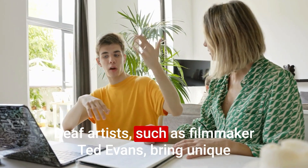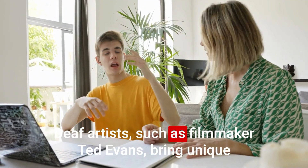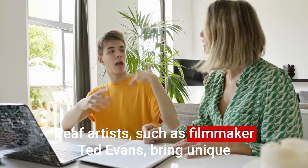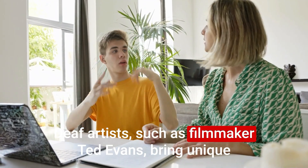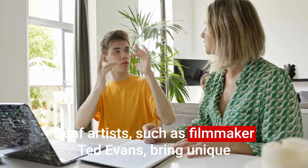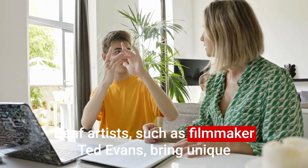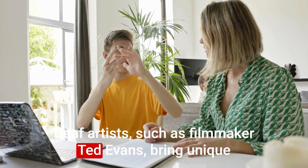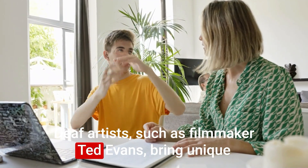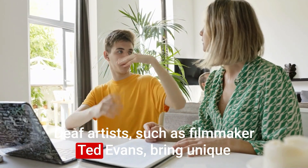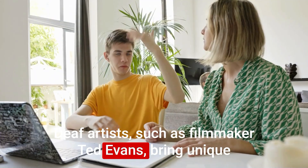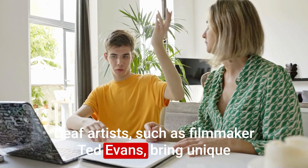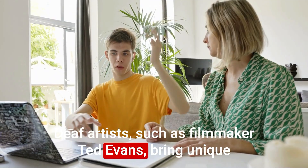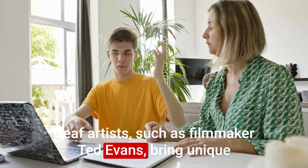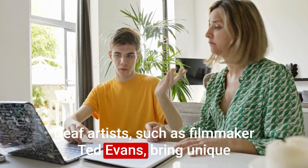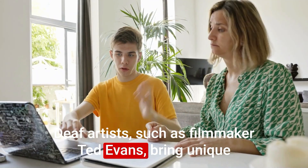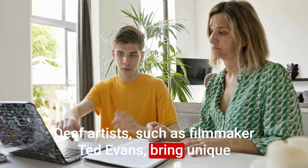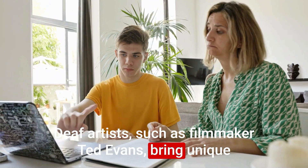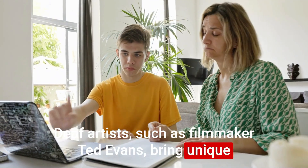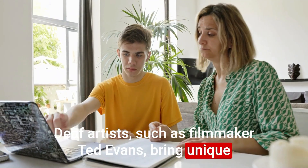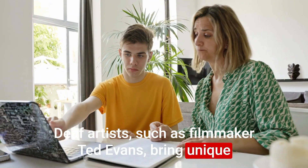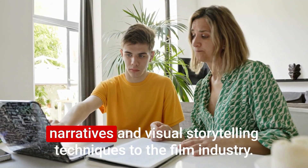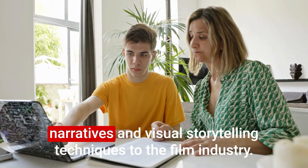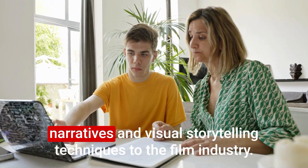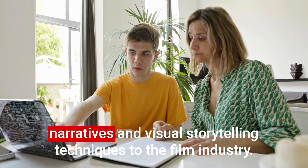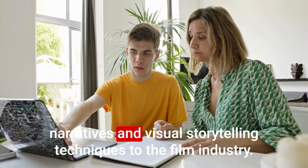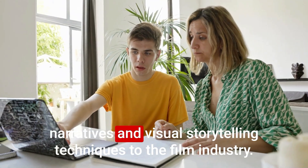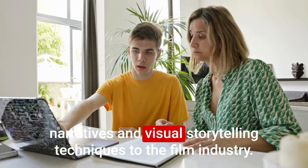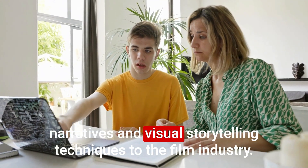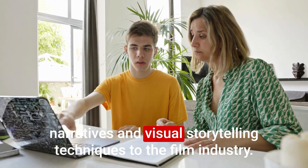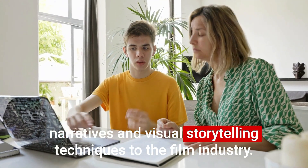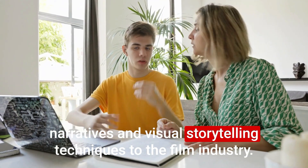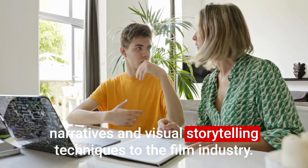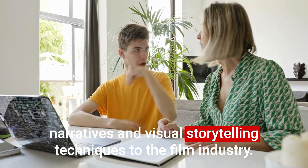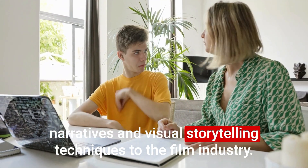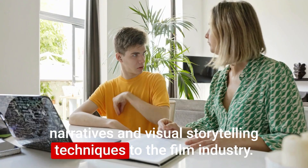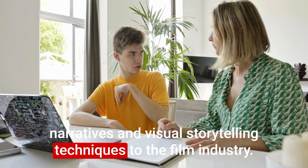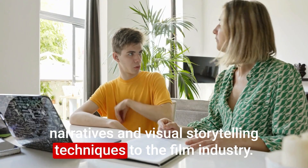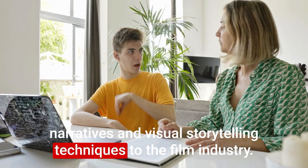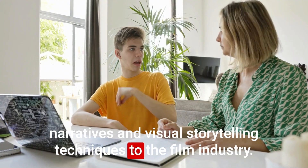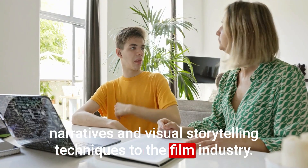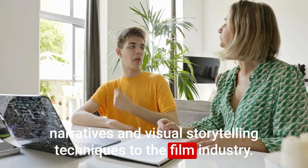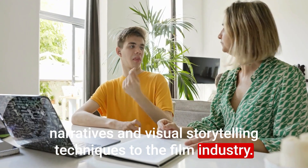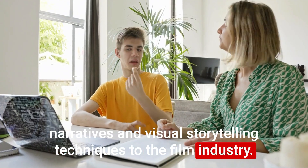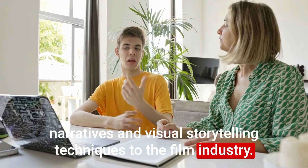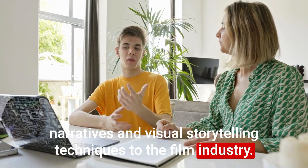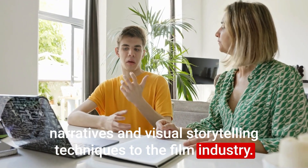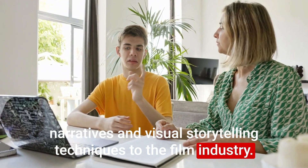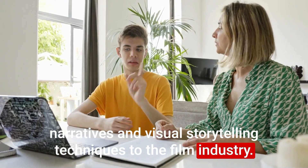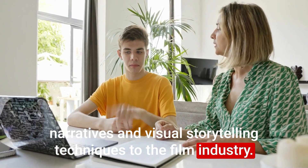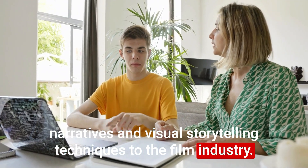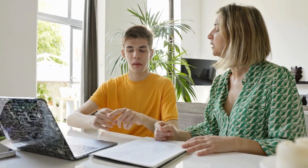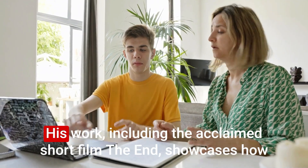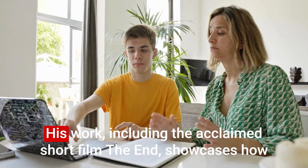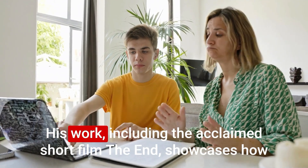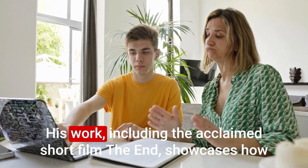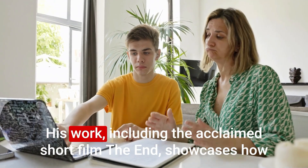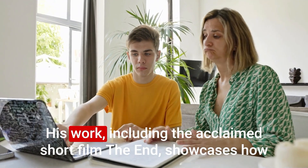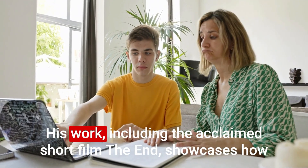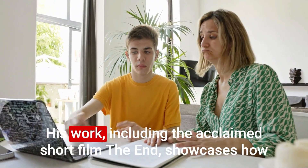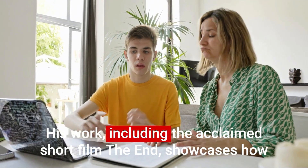as filmmaker Ted Evans bring unique narratives and visual storytelling techniques to the film industry. His work,